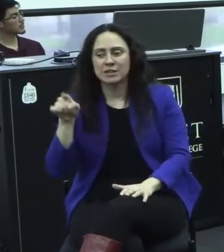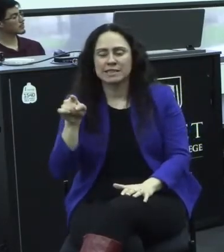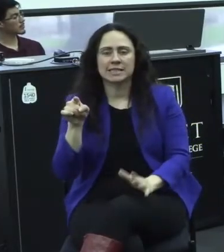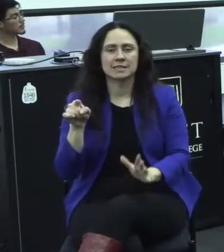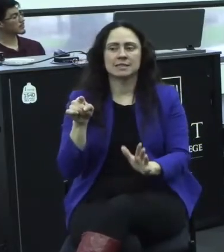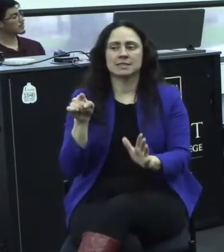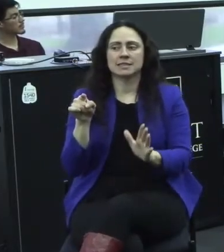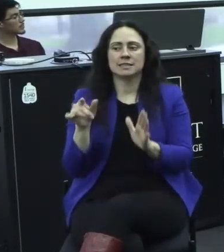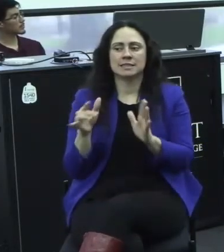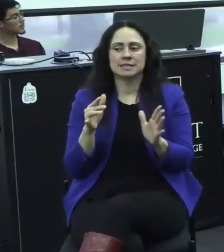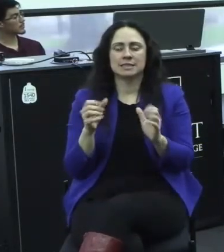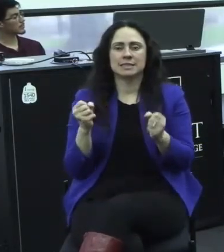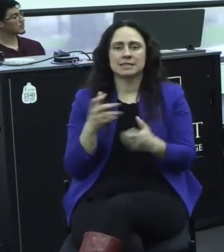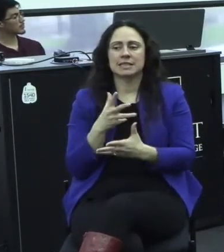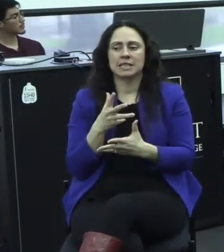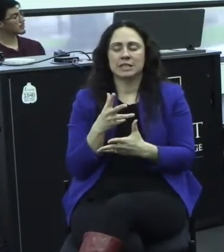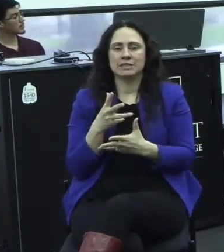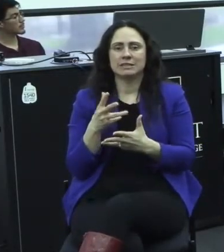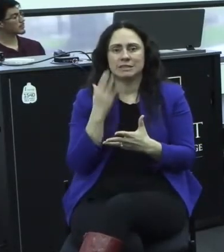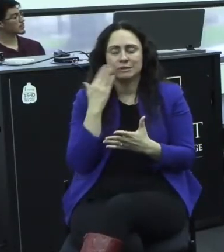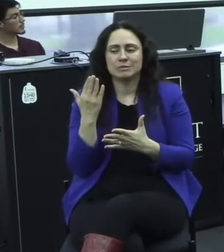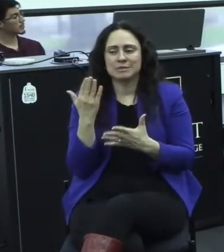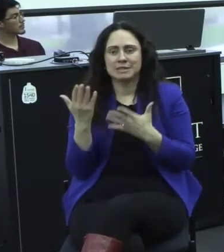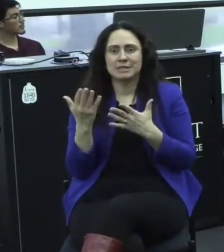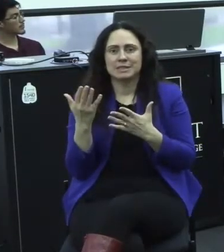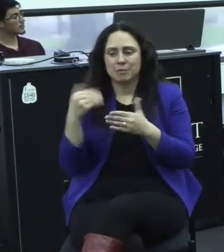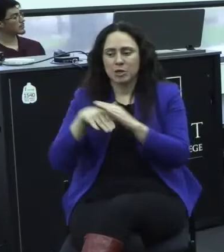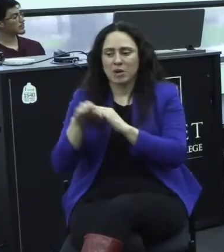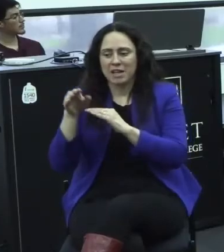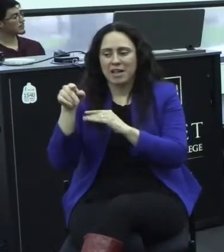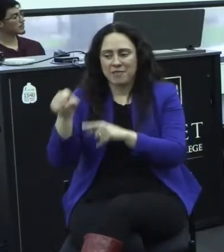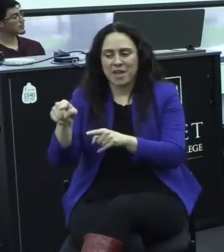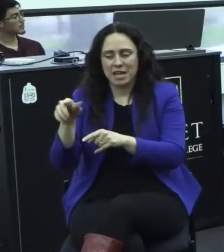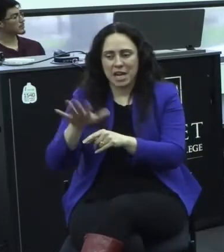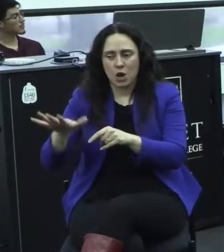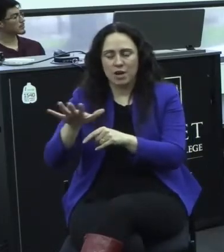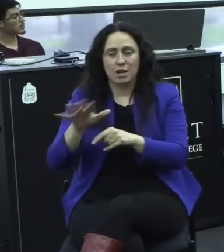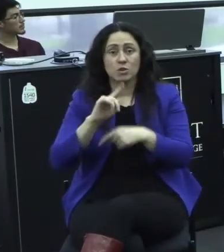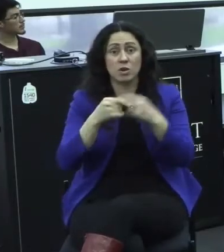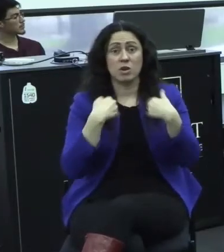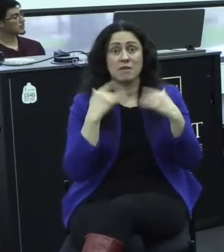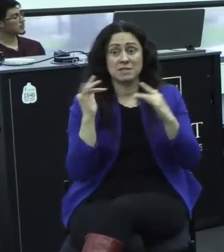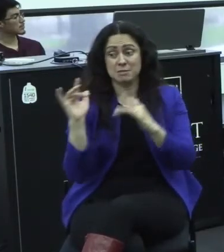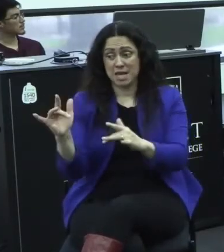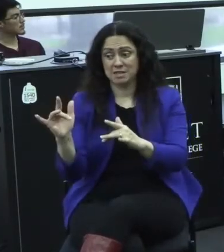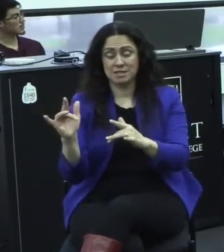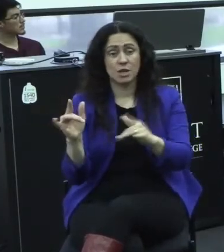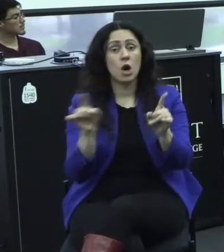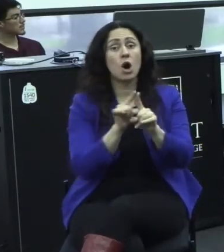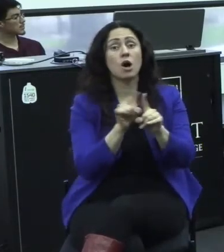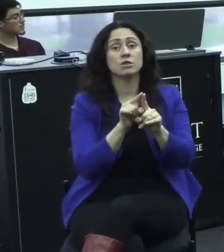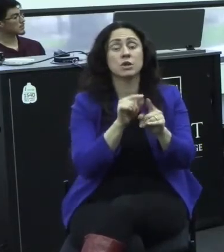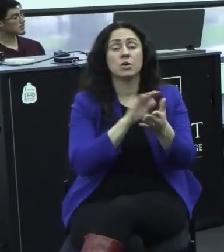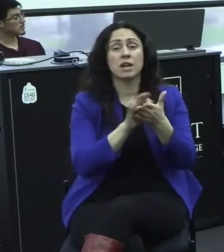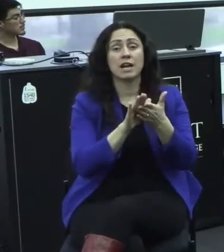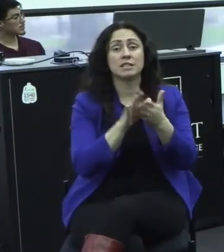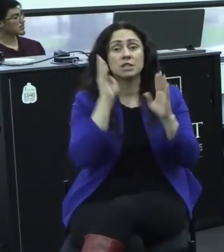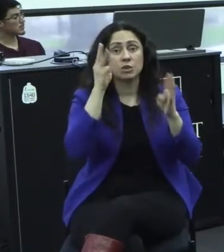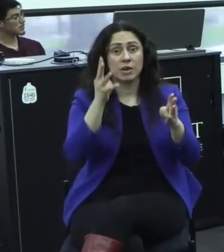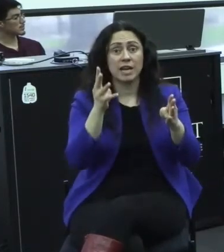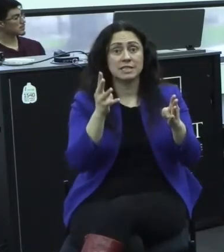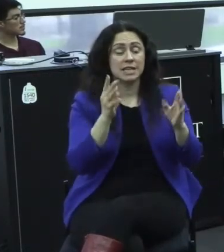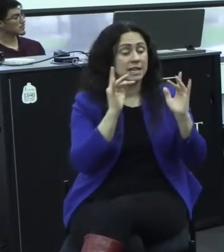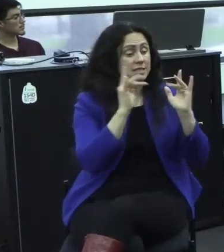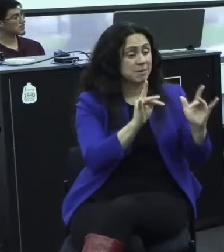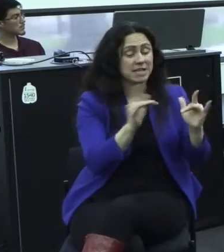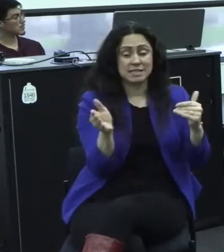intimidated, socially intimidated by going in there. So when you have those spaces, it's also always nice to create adjacent spaces that are a little bit more calm, that they don't